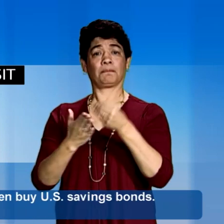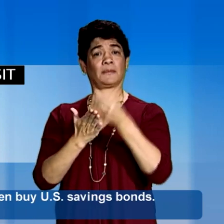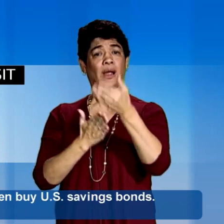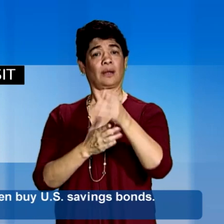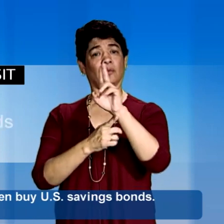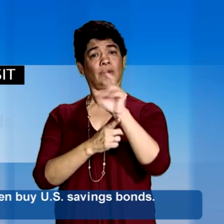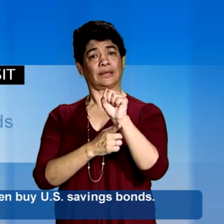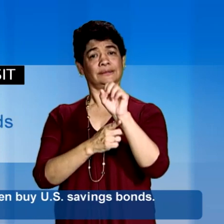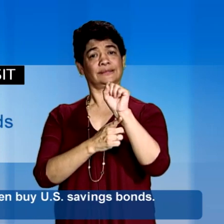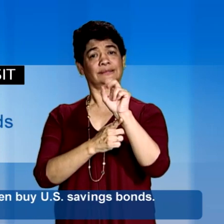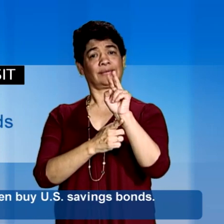.S. Savings bonds.